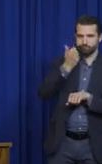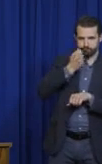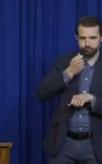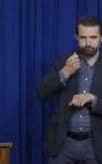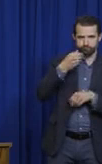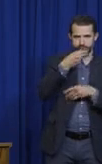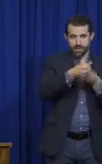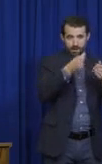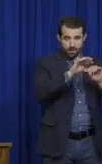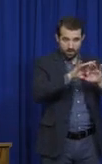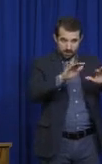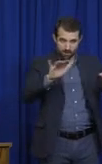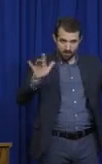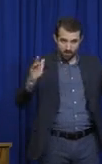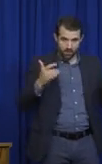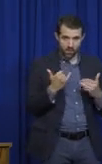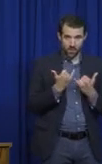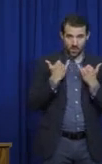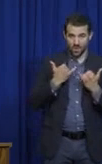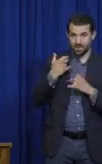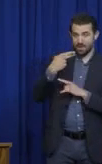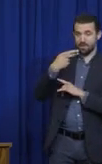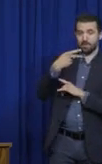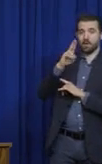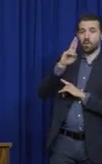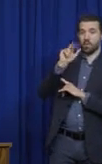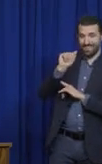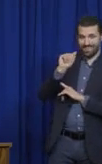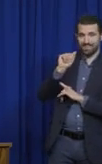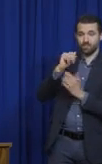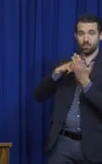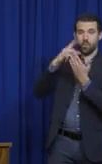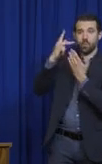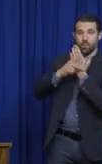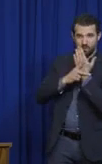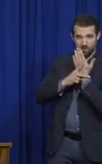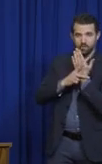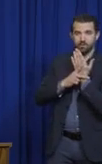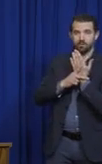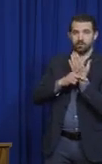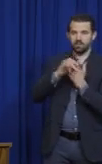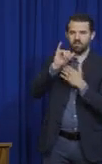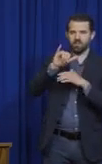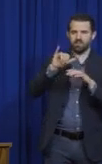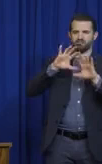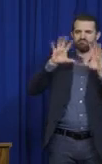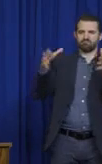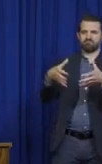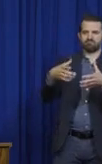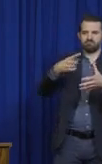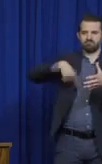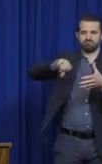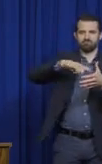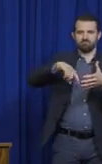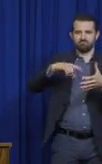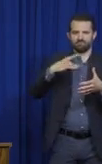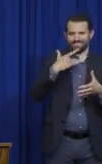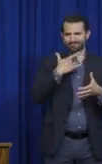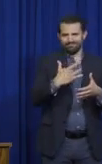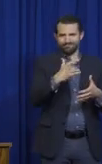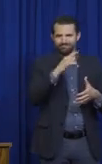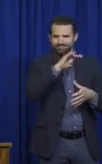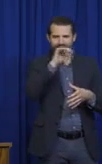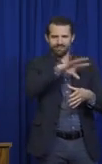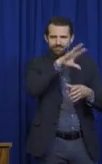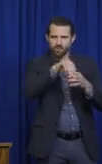Pandemic Unemployment Assistance Program is pulling in people who are not connected to us typically. We have worked with